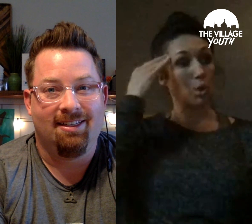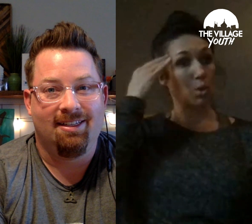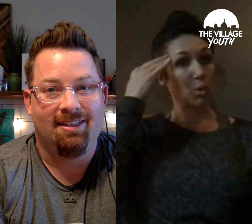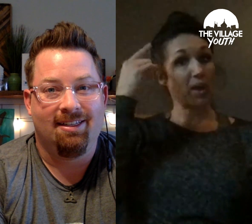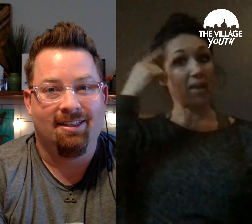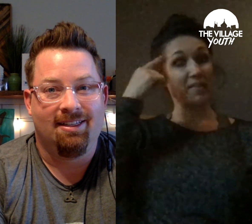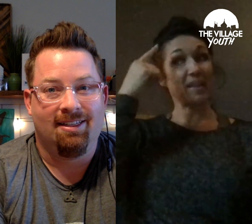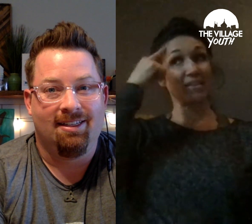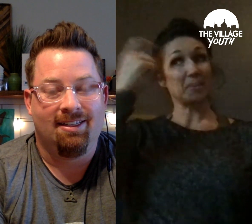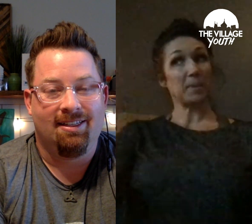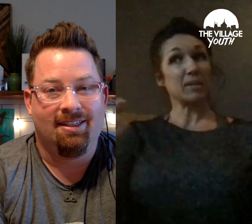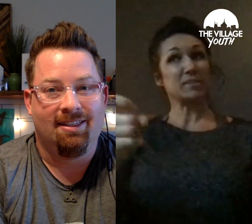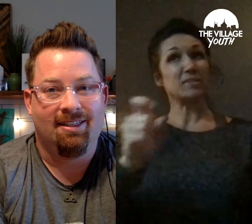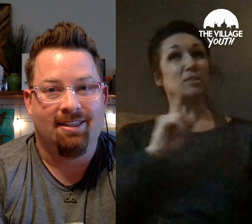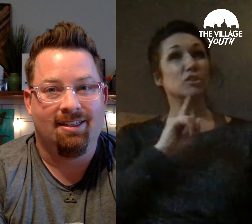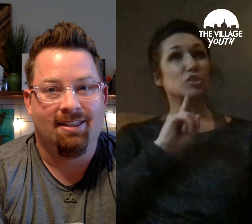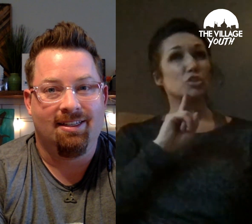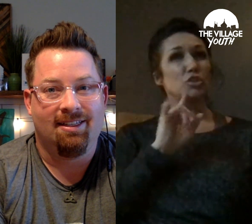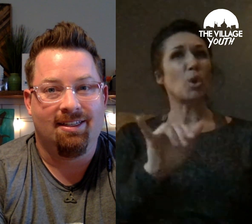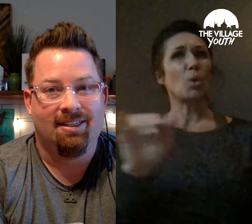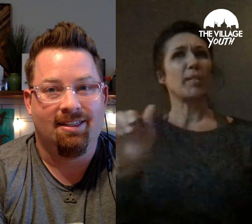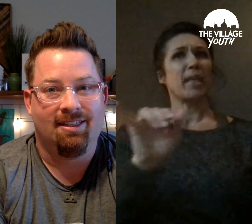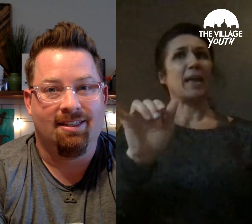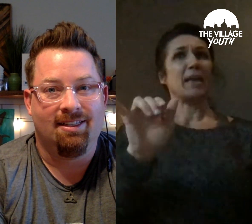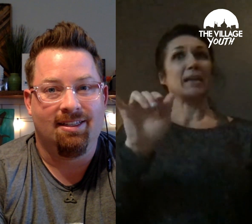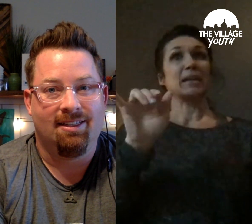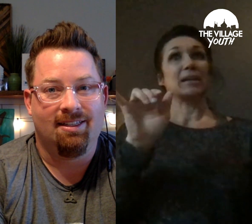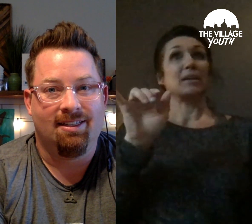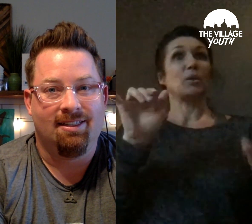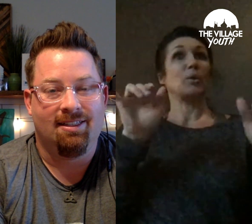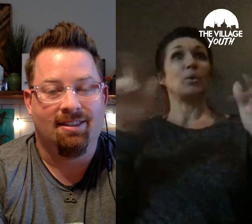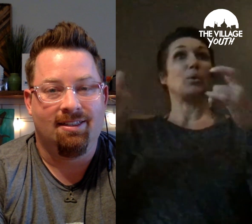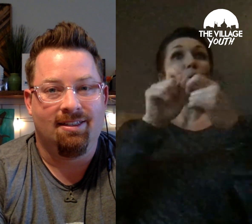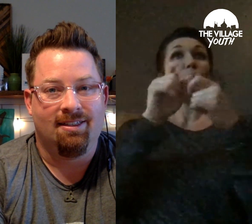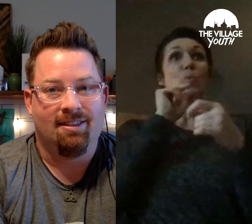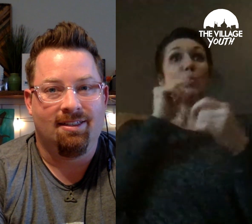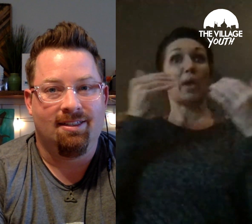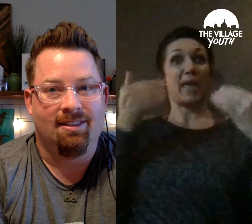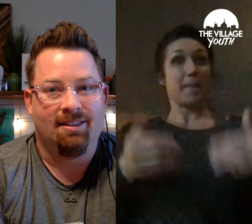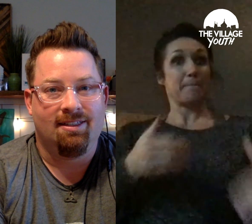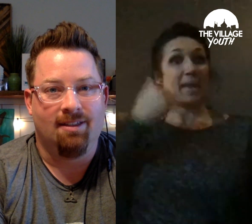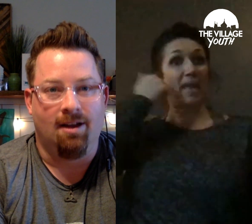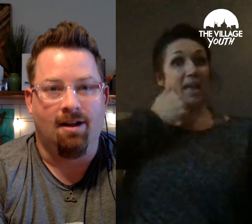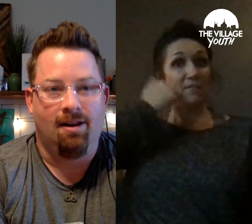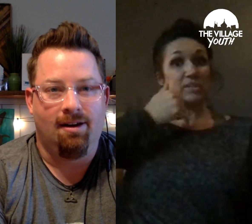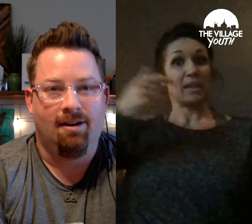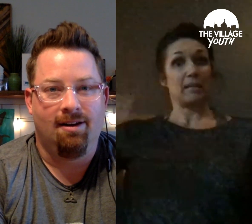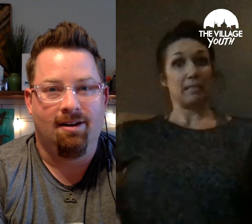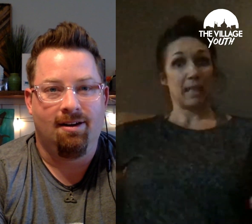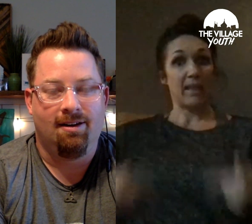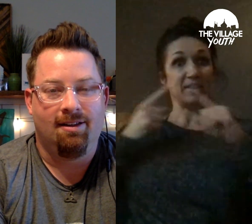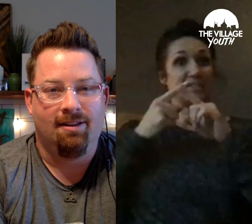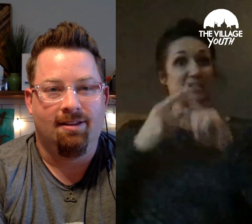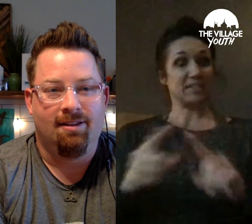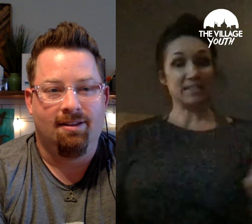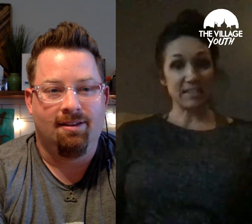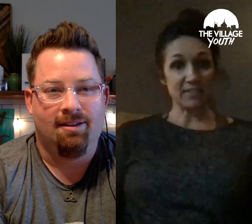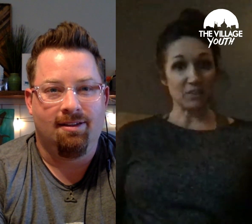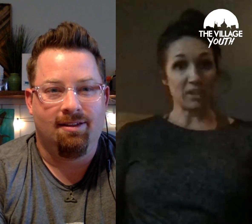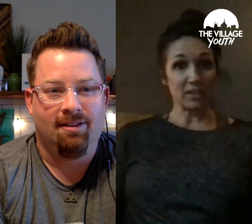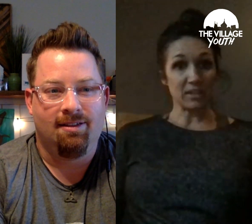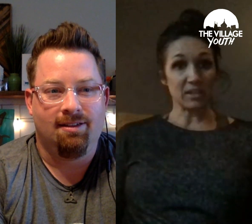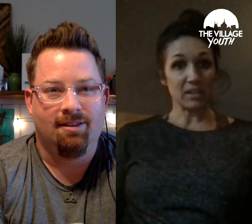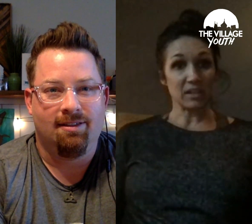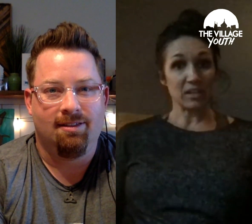it's because it's so like the antithesis of who I am in like my day-to-day life, right? Like Uh-huh. it's so different and it has all